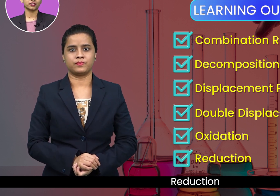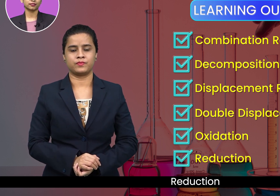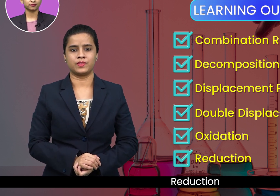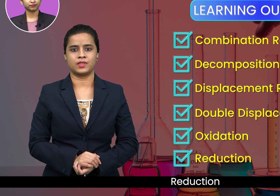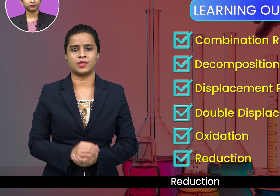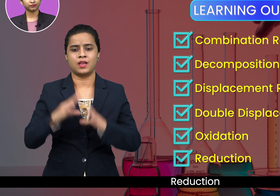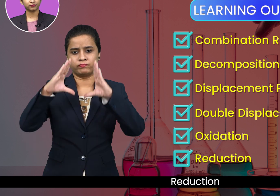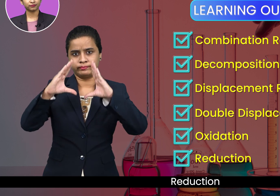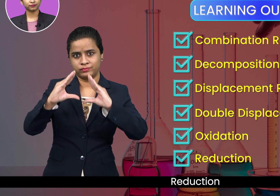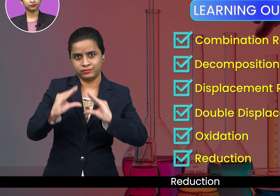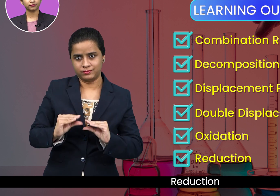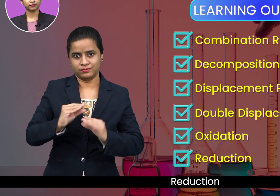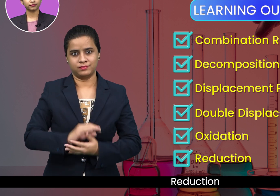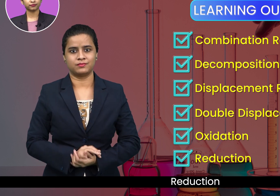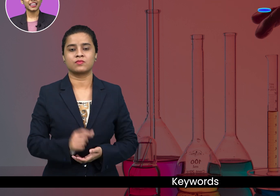reduction.